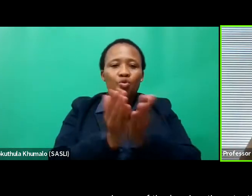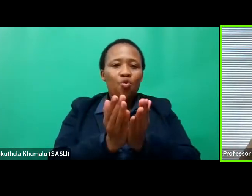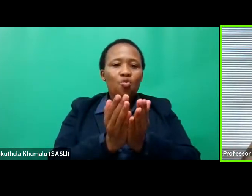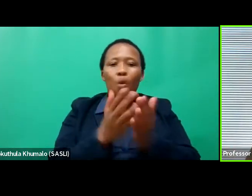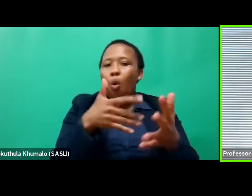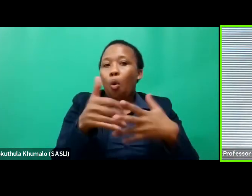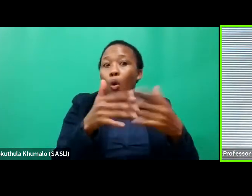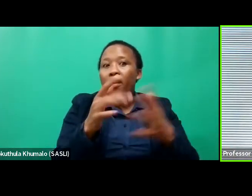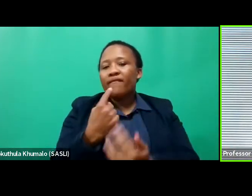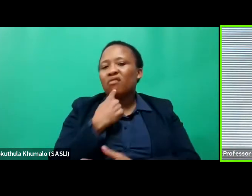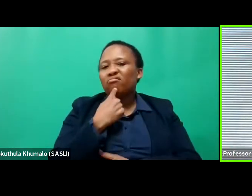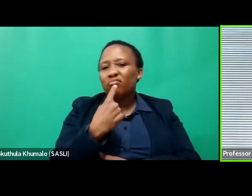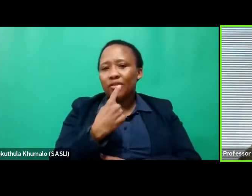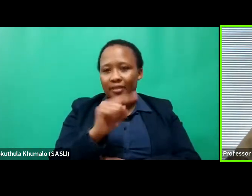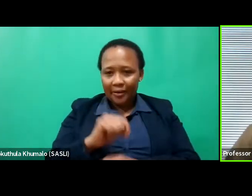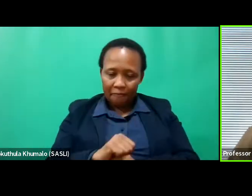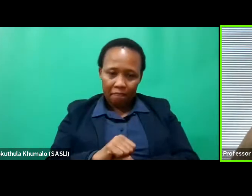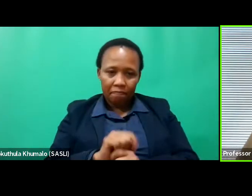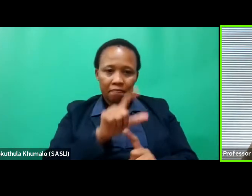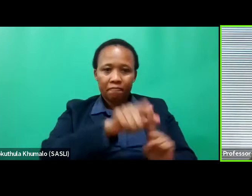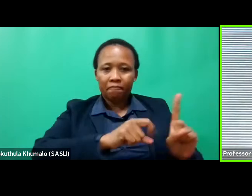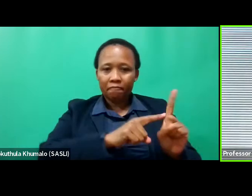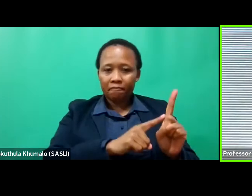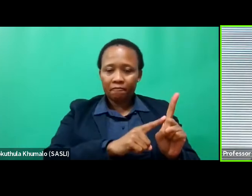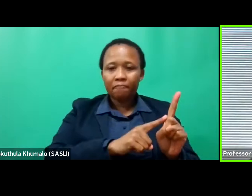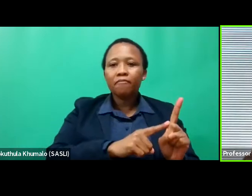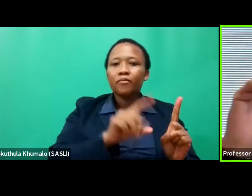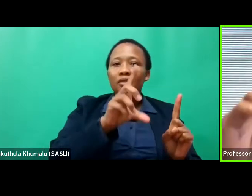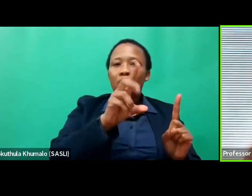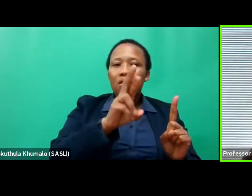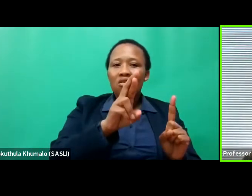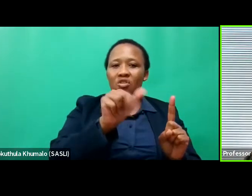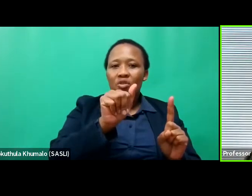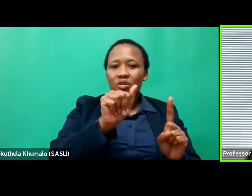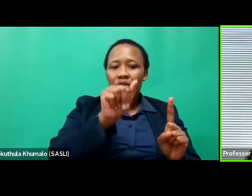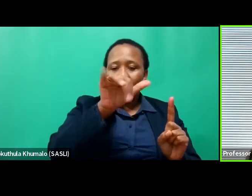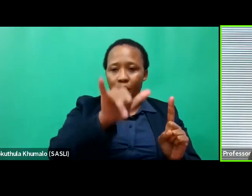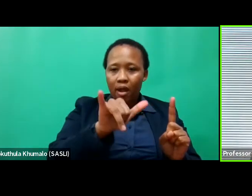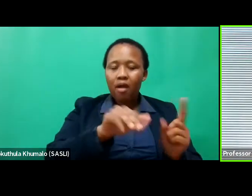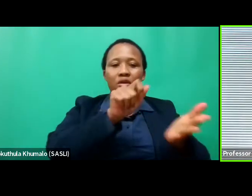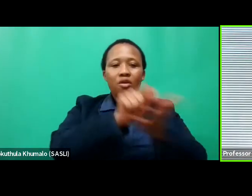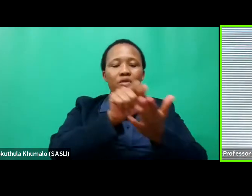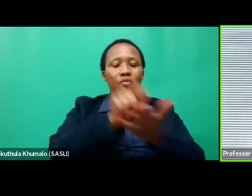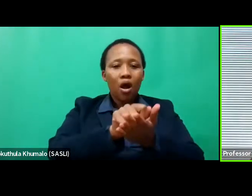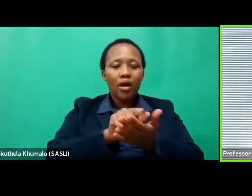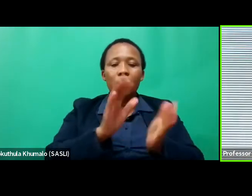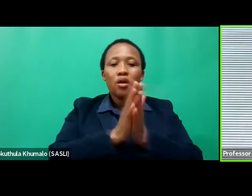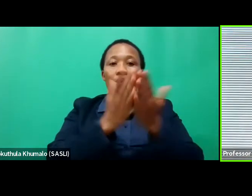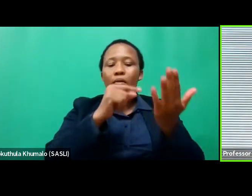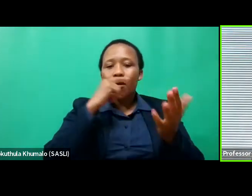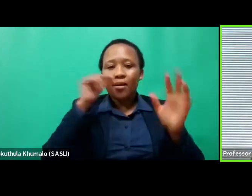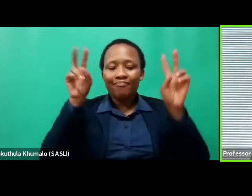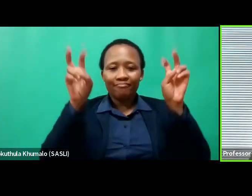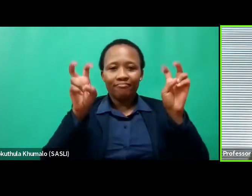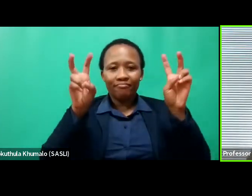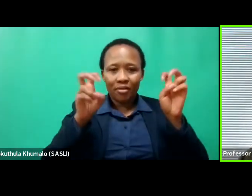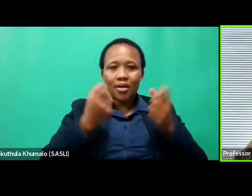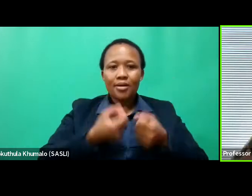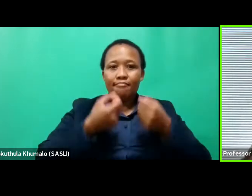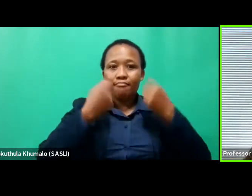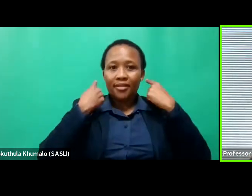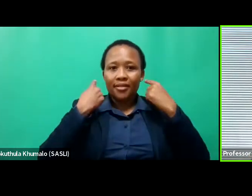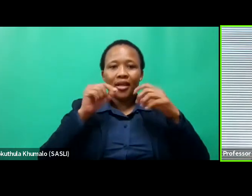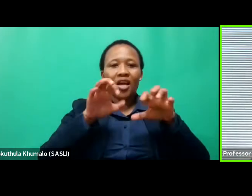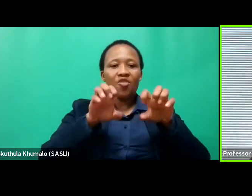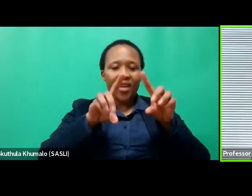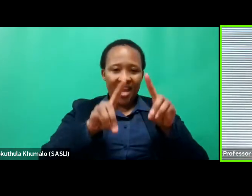Diane Ray, who wrote a book called Miseducation in the UK, said that in 150 years, the